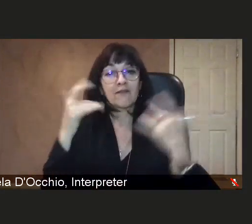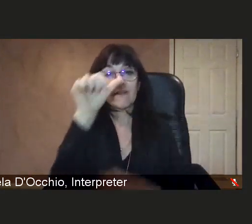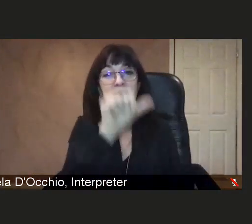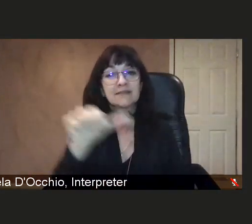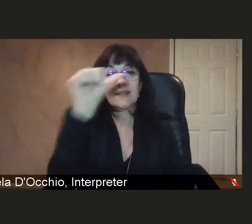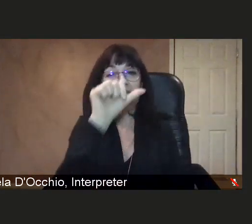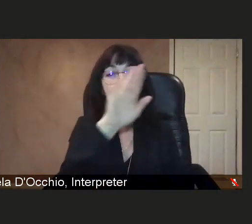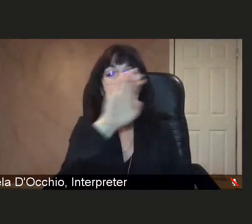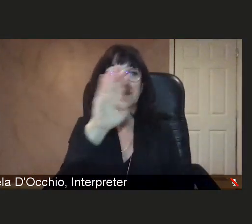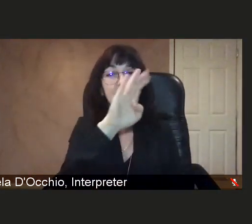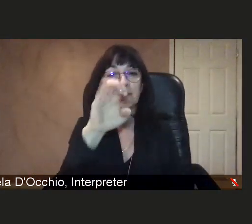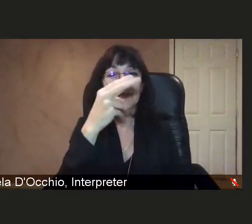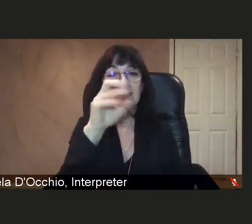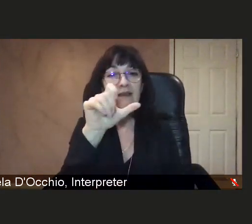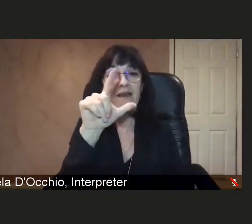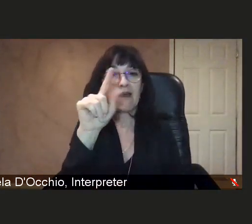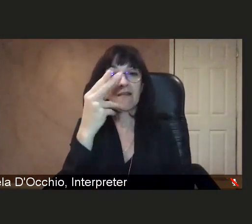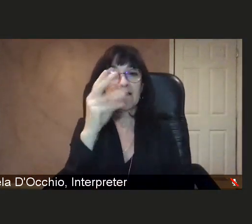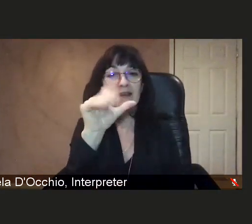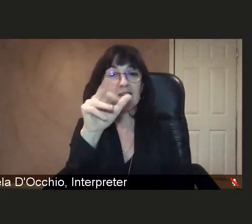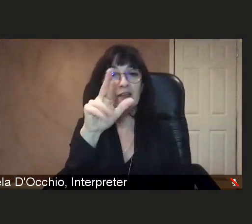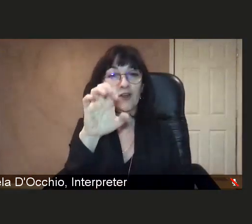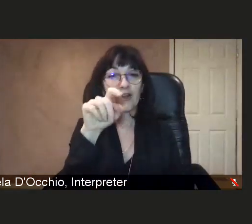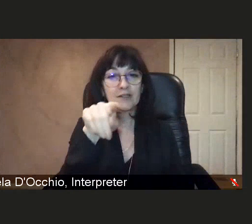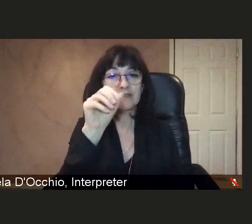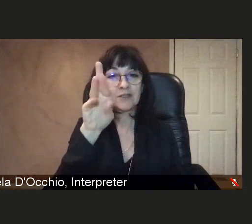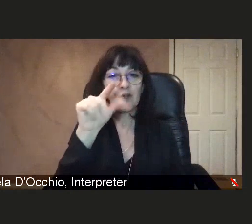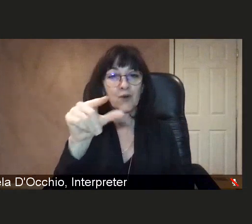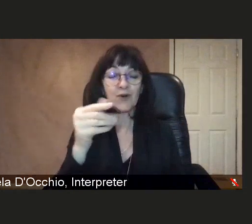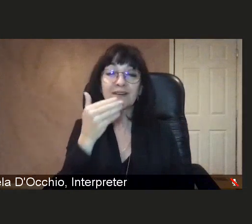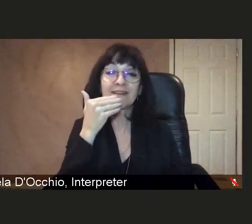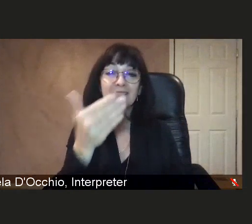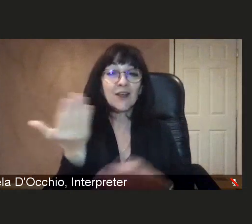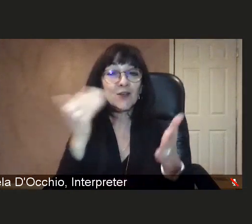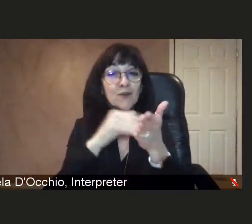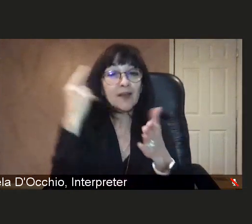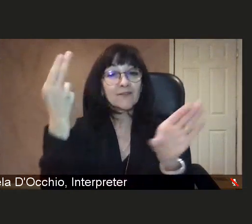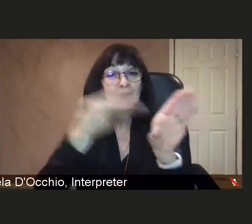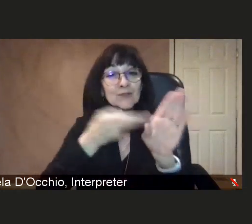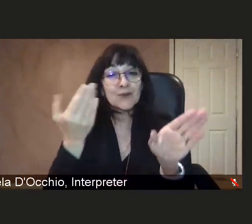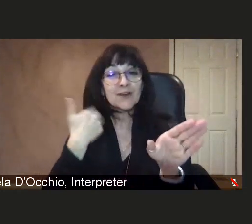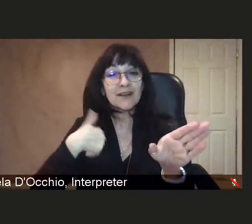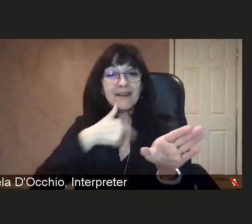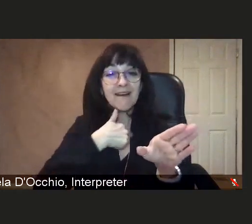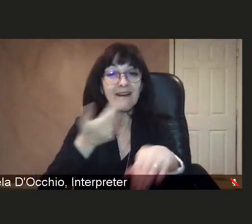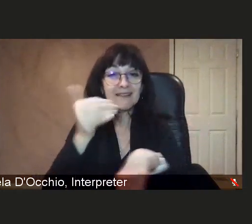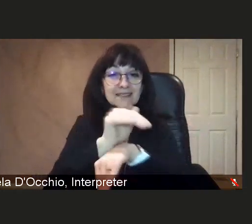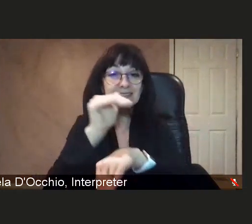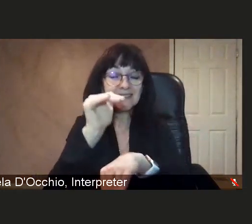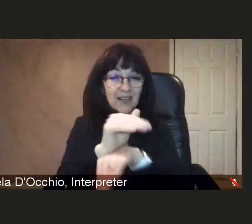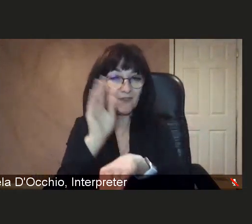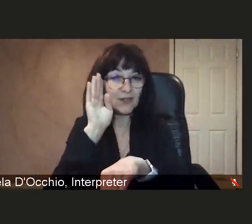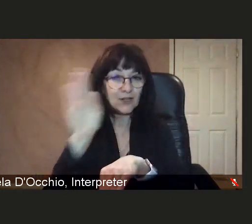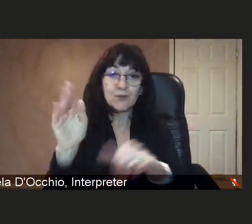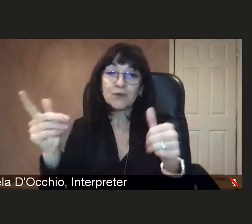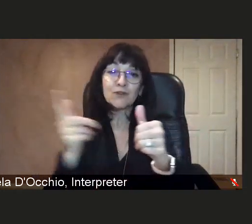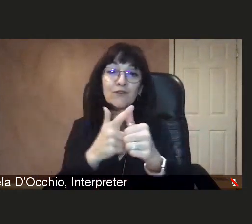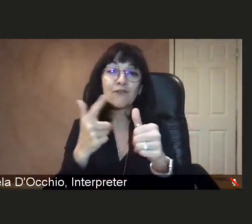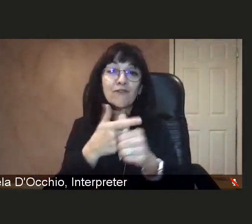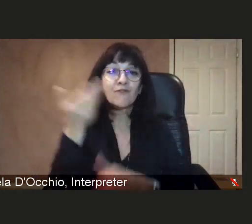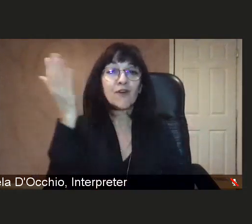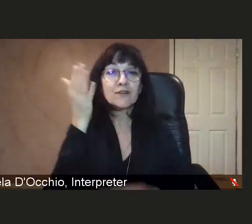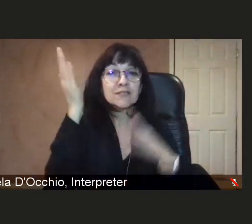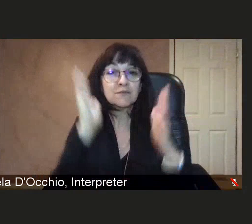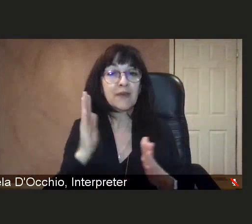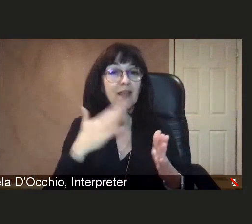beebehealthcareevents@beebehealthcare.org. Again, thank you for joining us this evening. I'm going to go ahead and turn it over to our first panelist, our new president